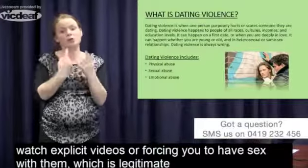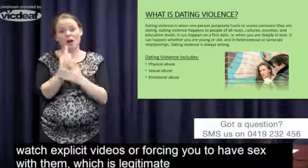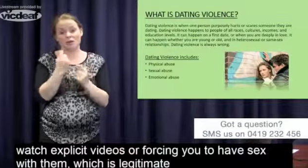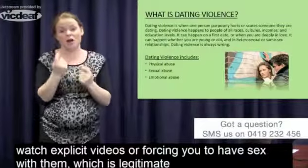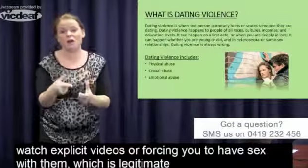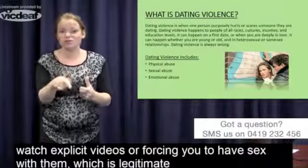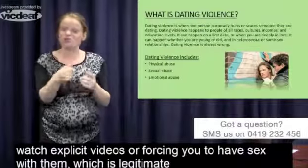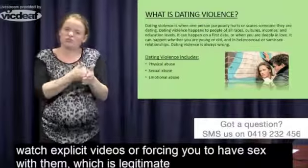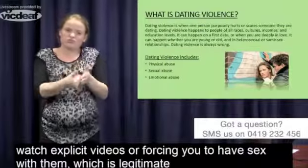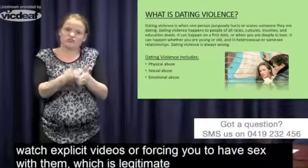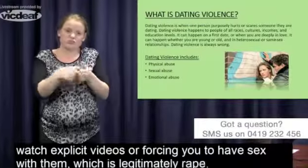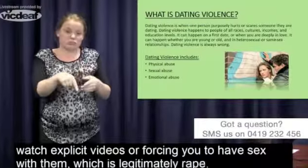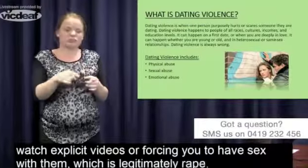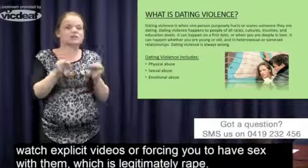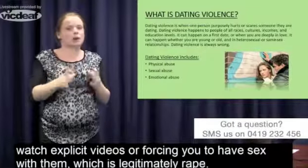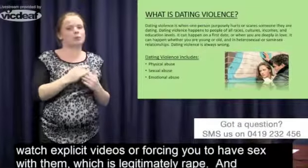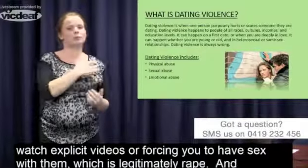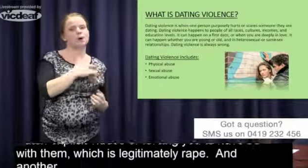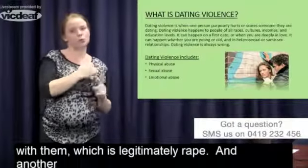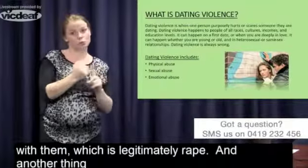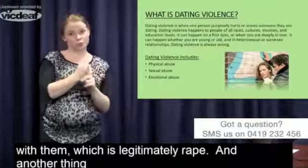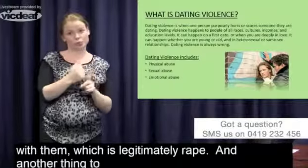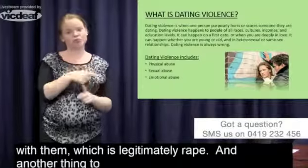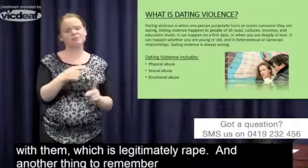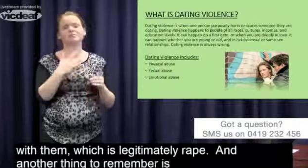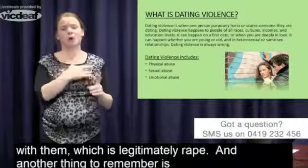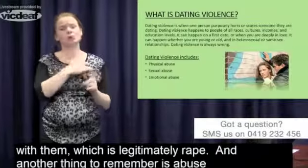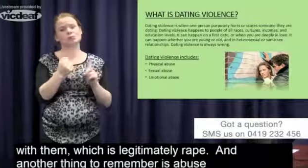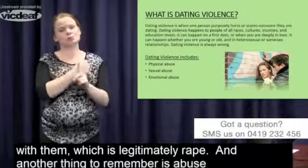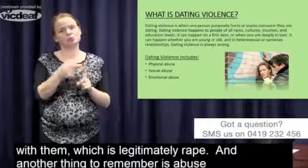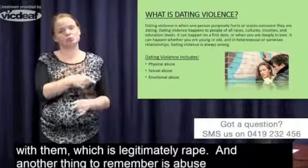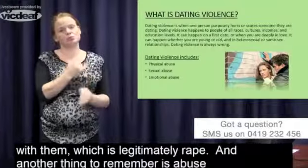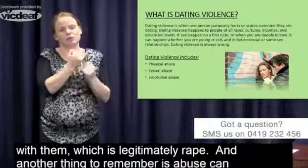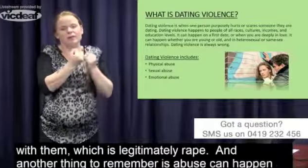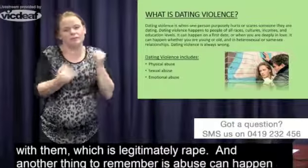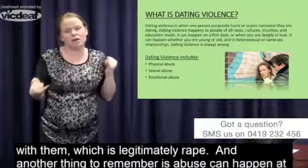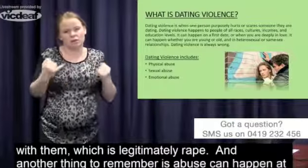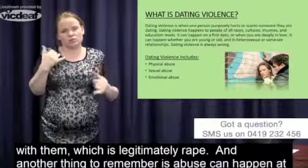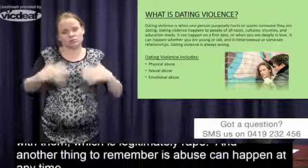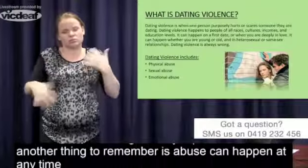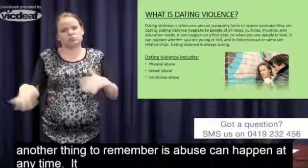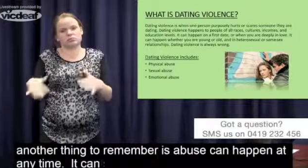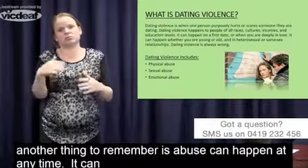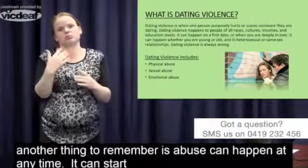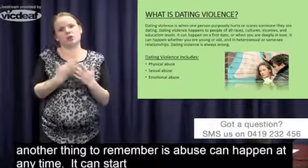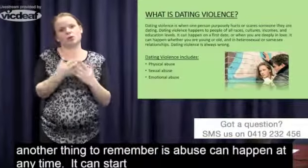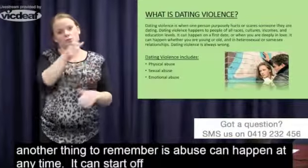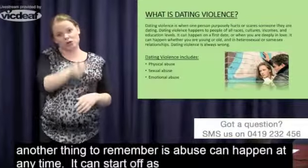to remember is that abuse can happen at any time. It can start off as emotional abuse, which is